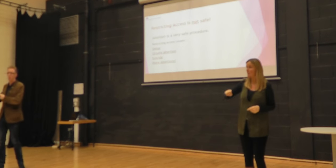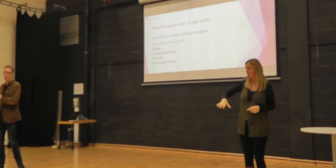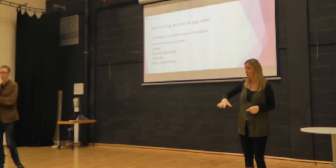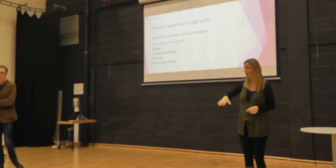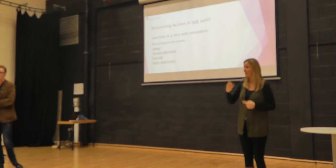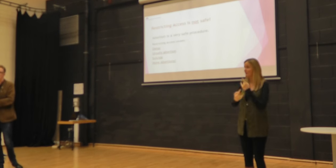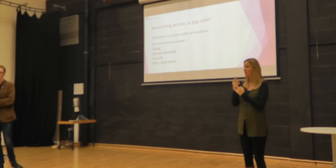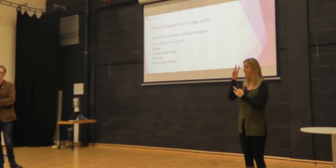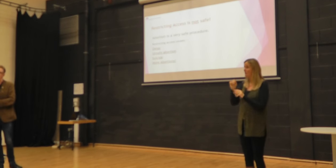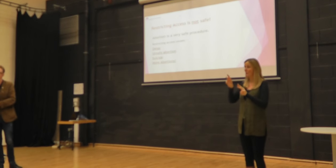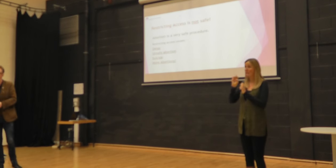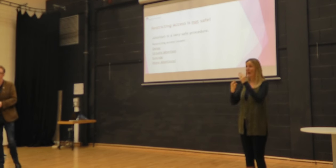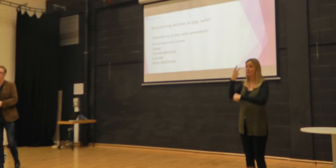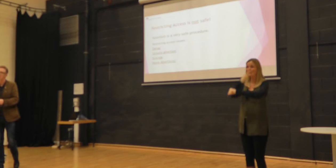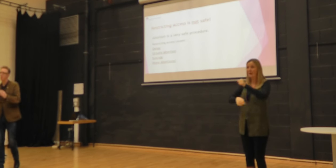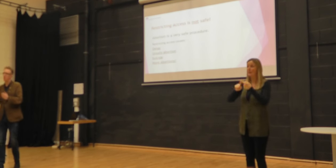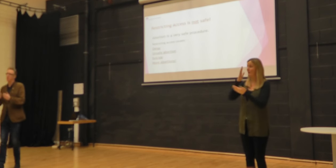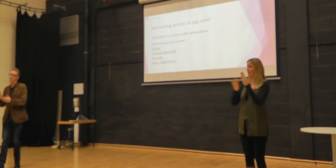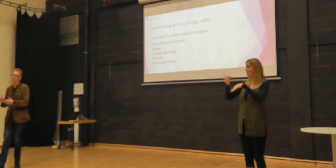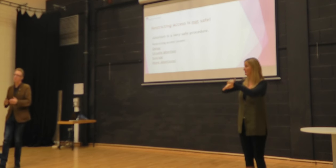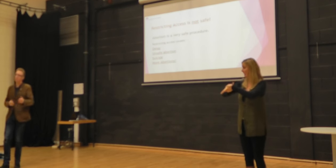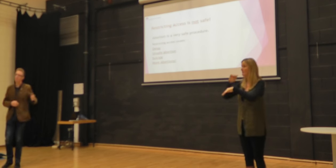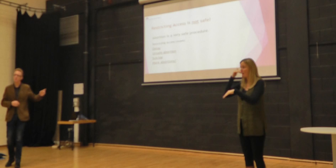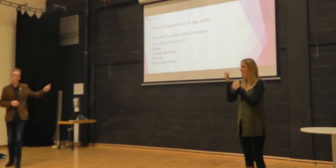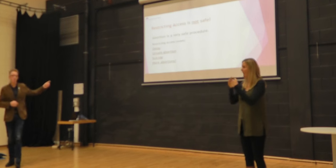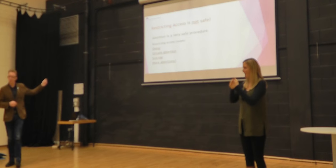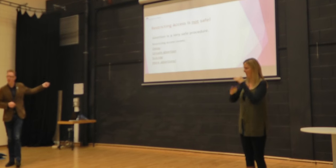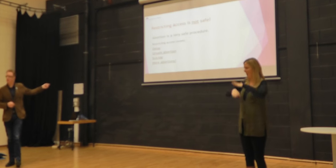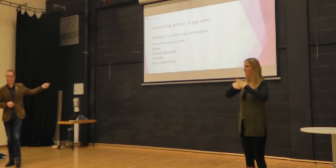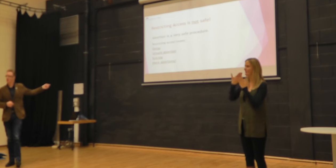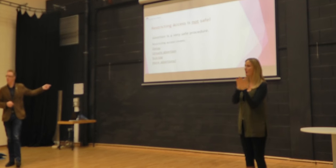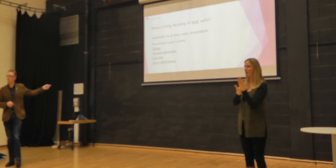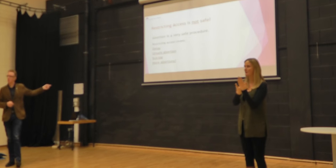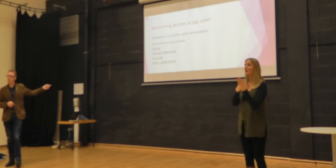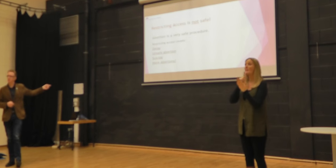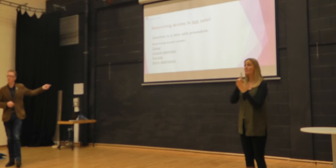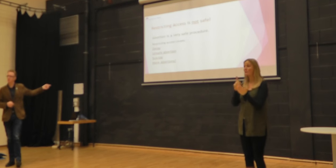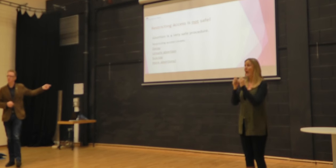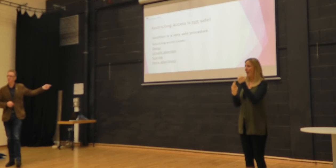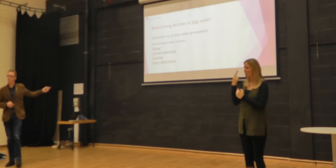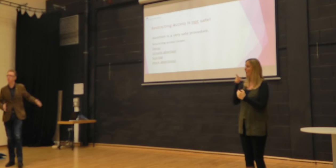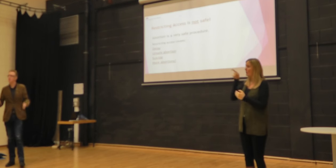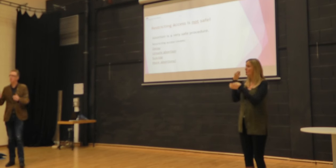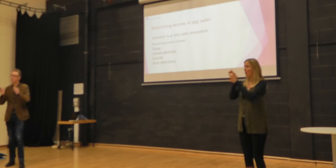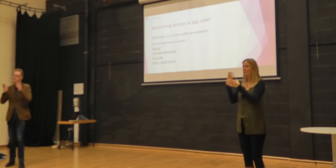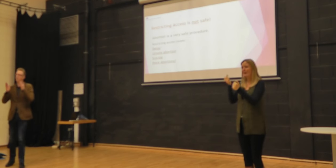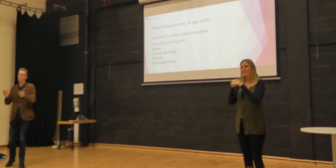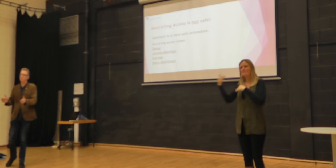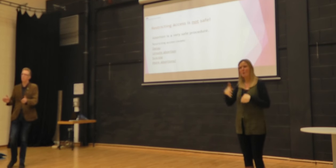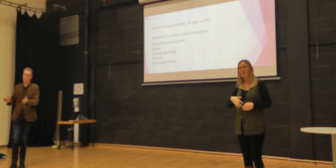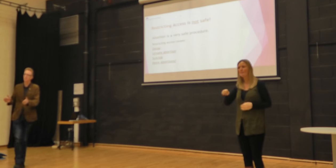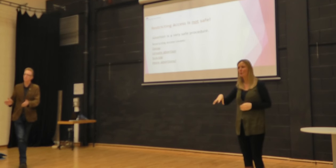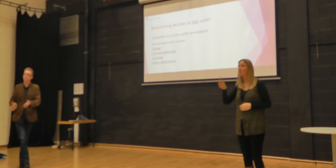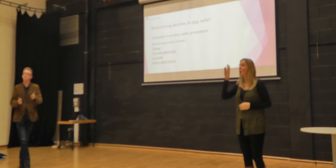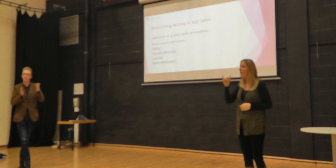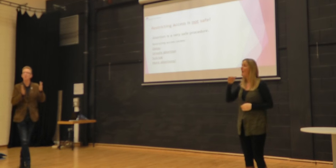that's why women are disabled and are killed by restrictive laws, but you actually have more abortions. And one of the reasons is if you've